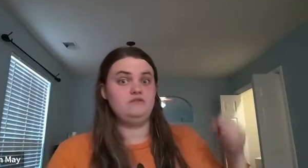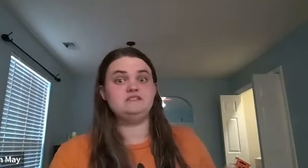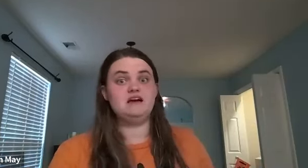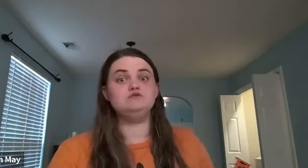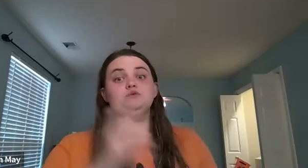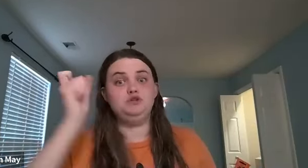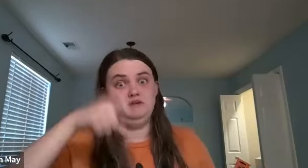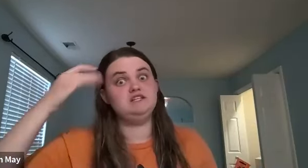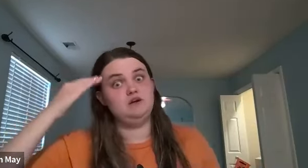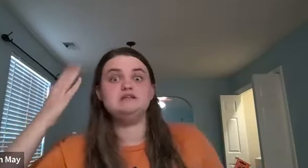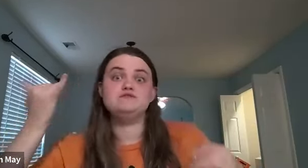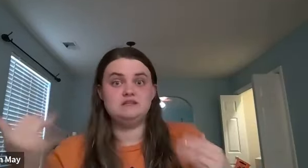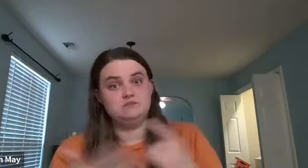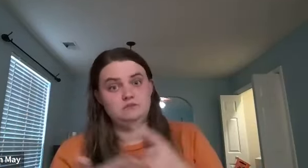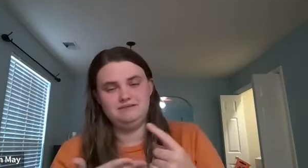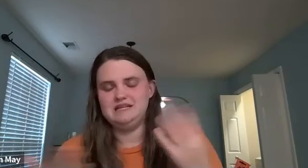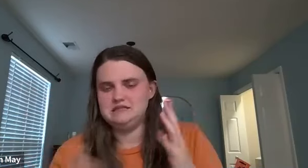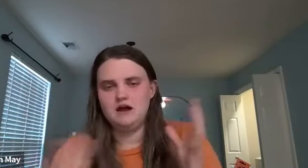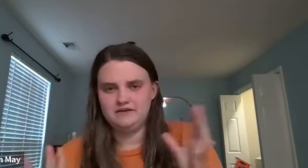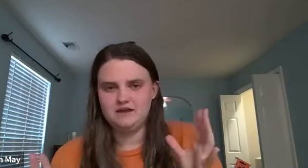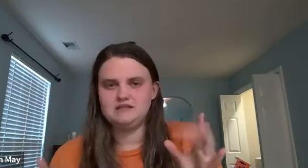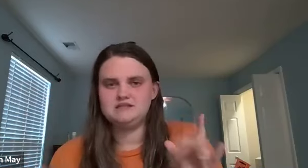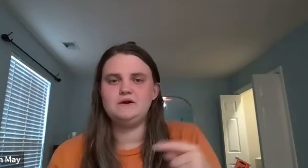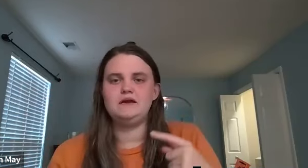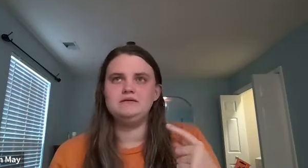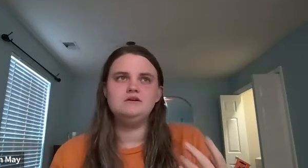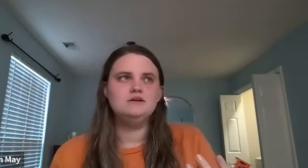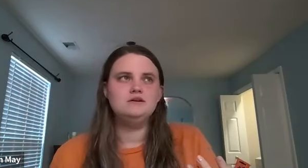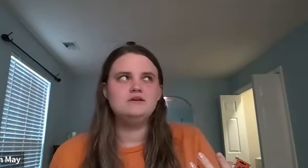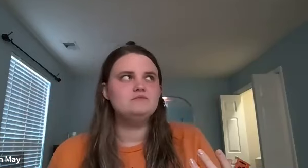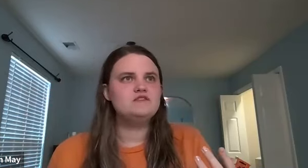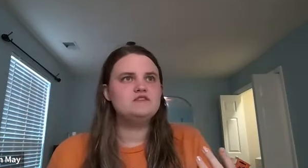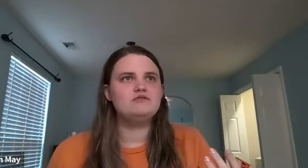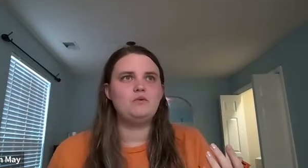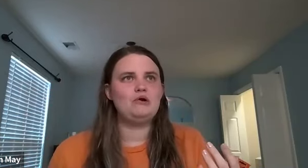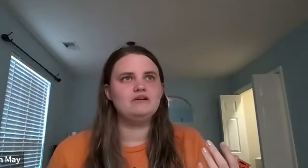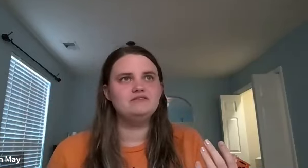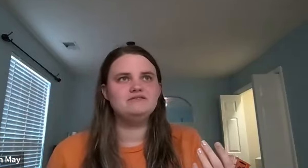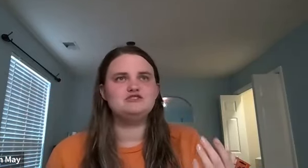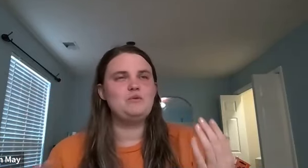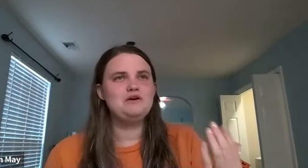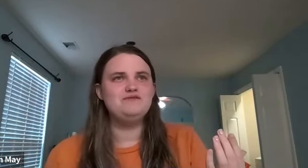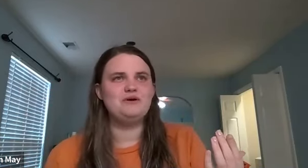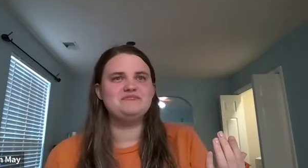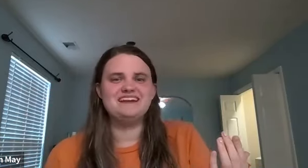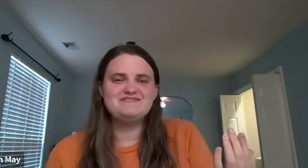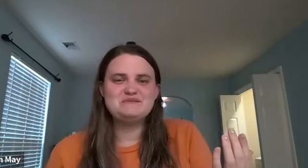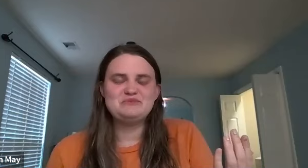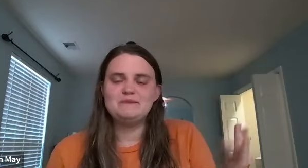of this last week? Well, you need to know this for this week. It's not like that. It's very, I'm trying to think of the word. There's a word for it, but I can't remember it.